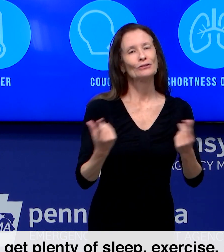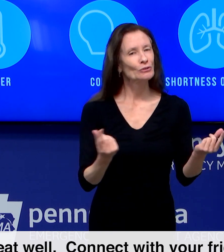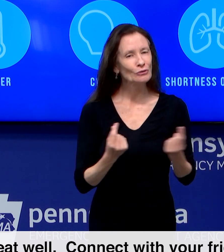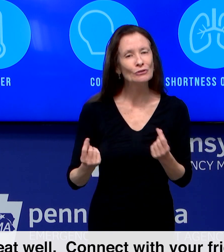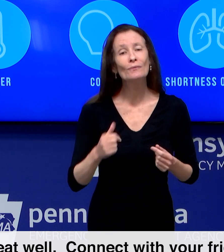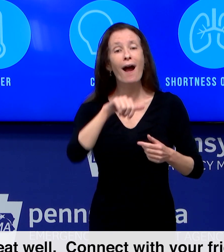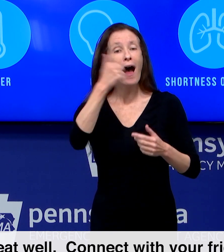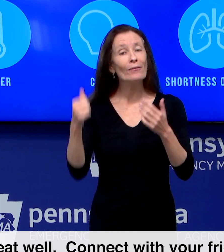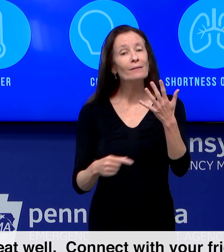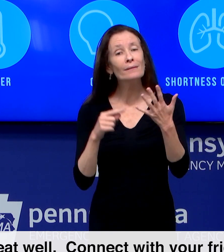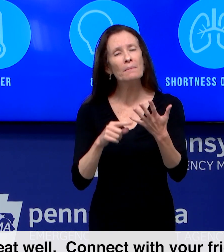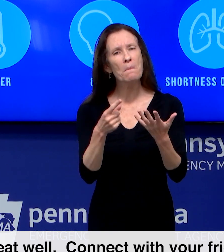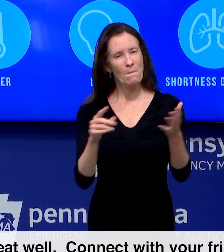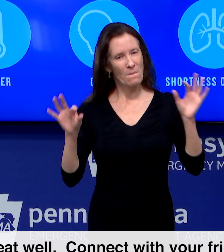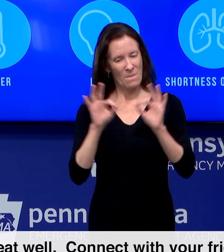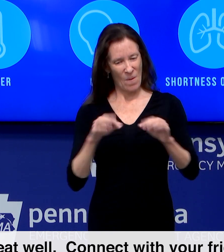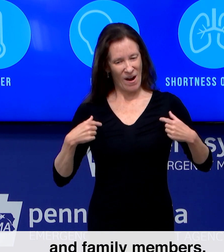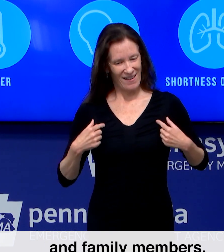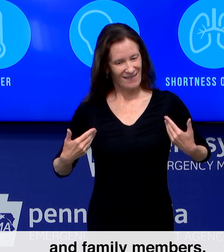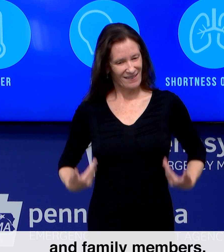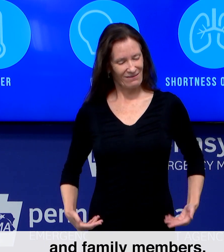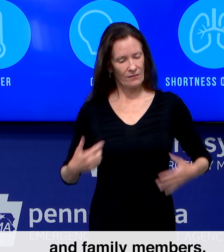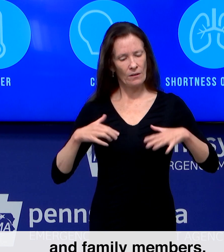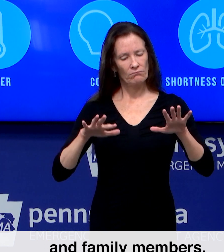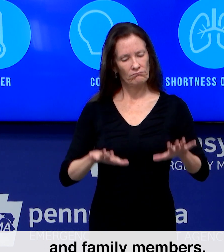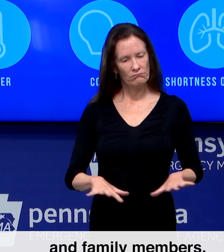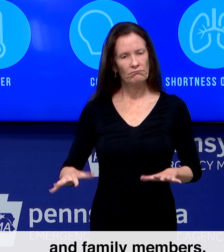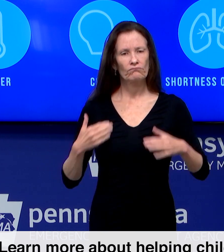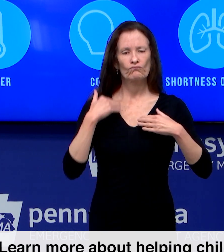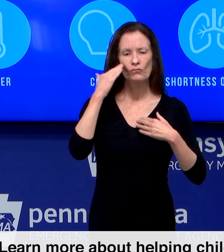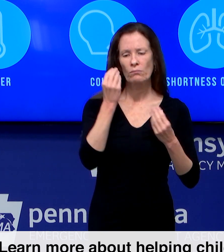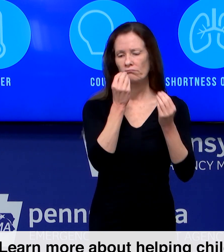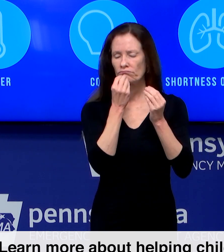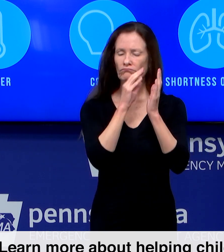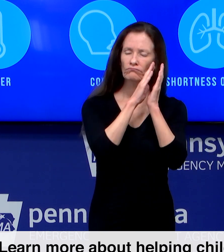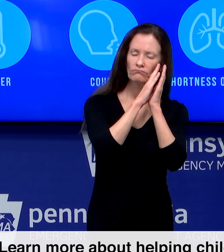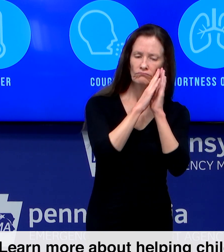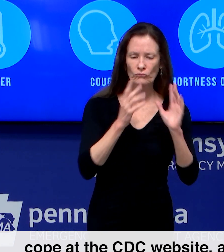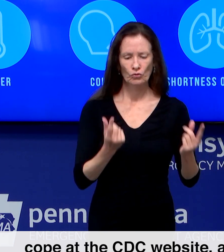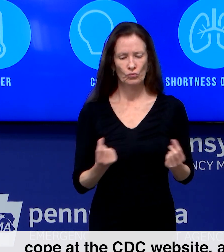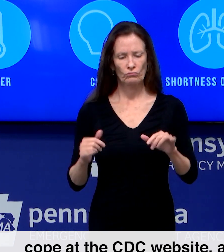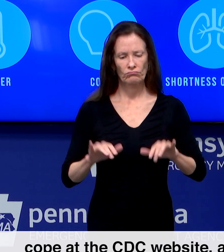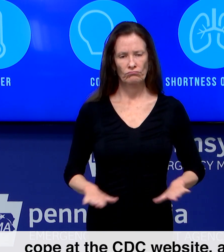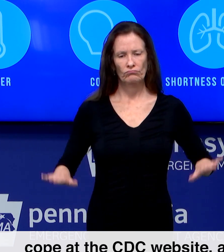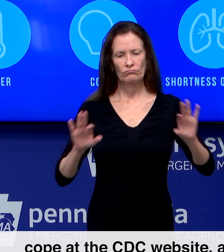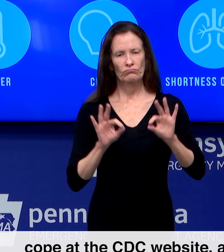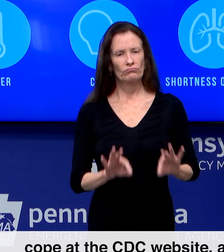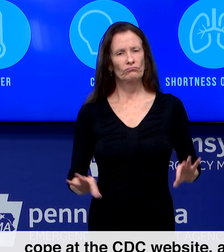eat well. Connect with your friends and family members. Learn more about helping children cope at the CDC